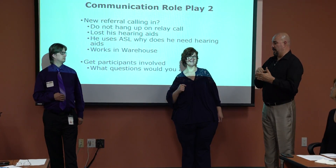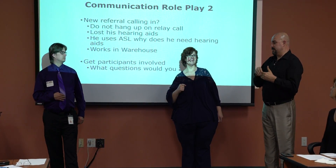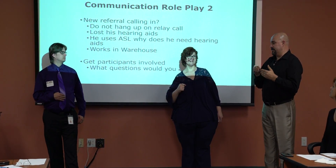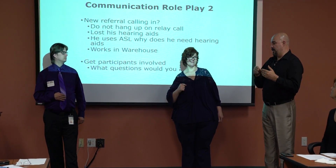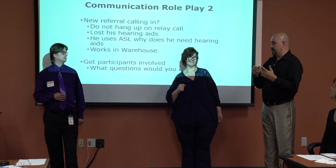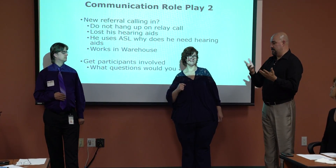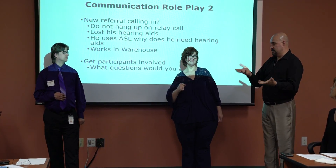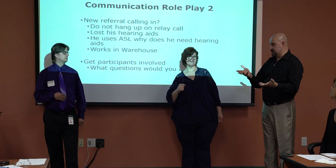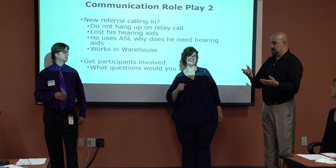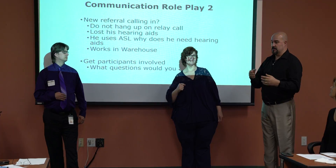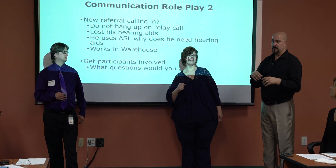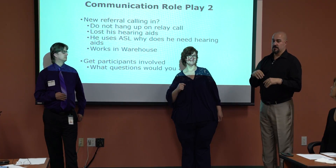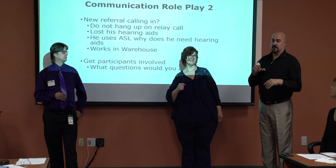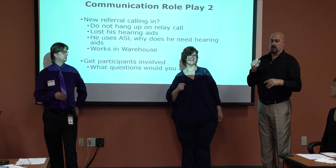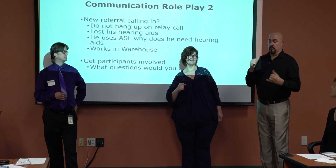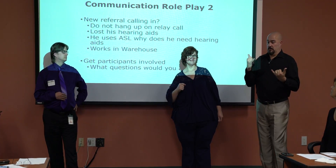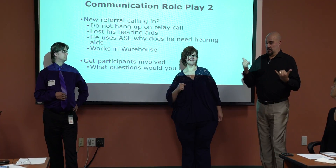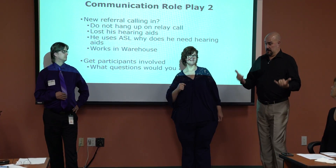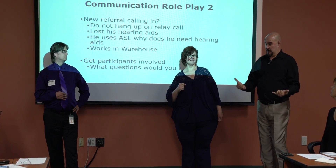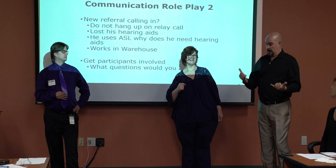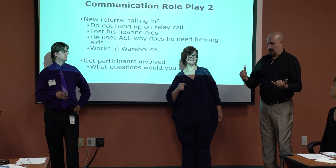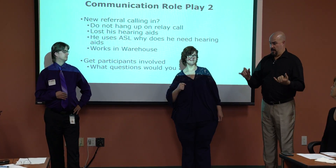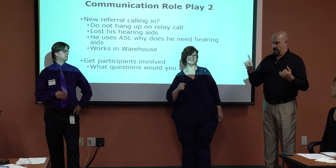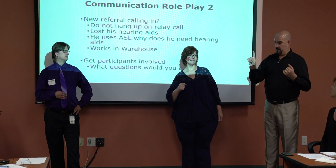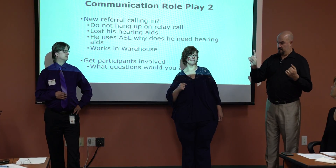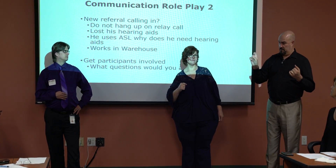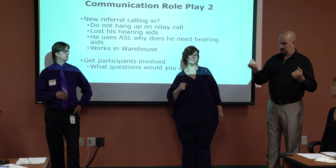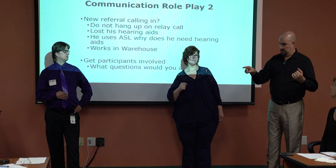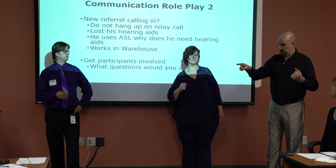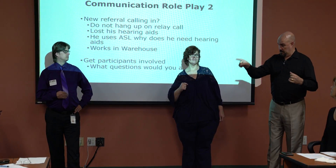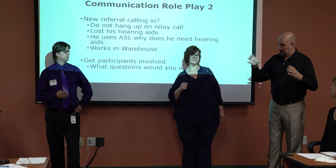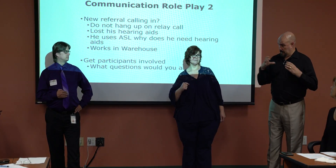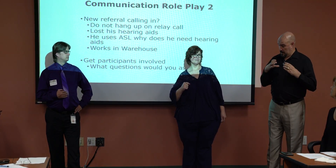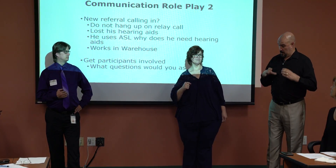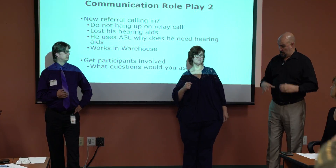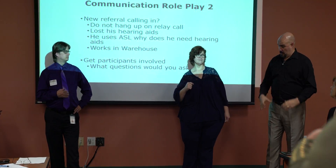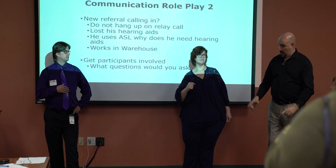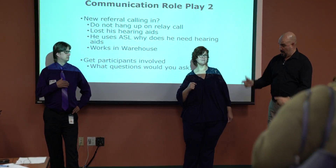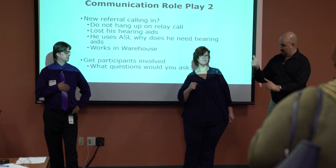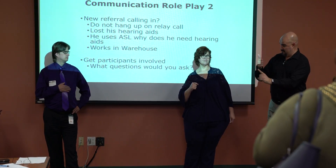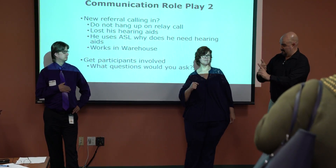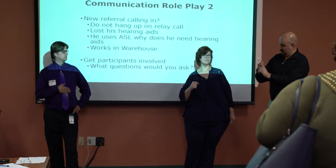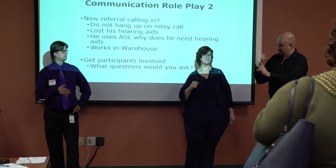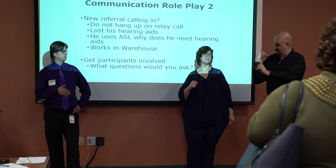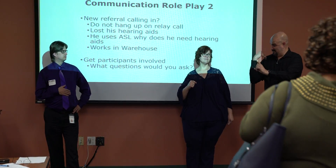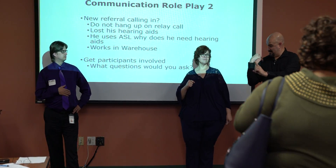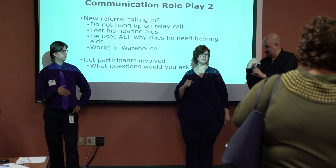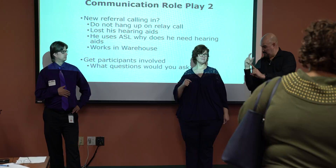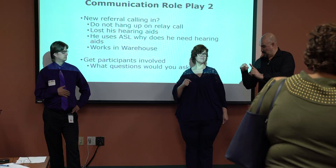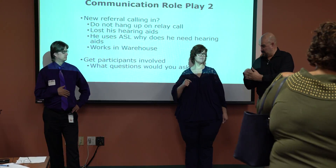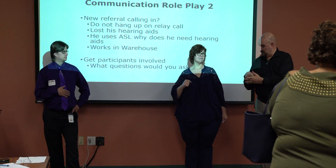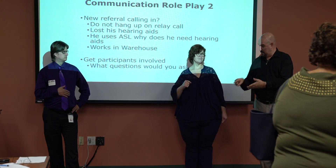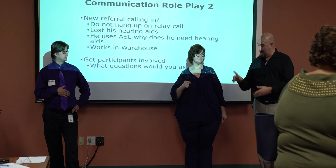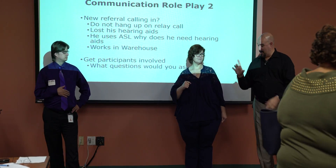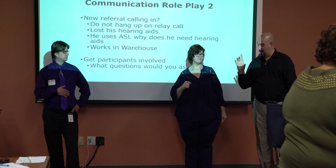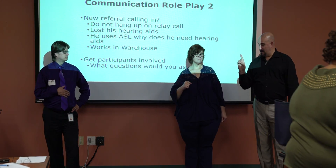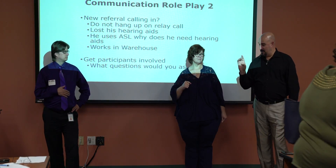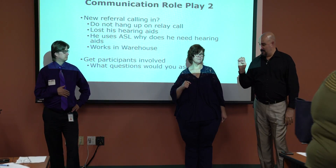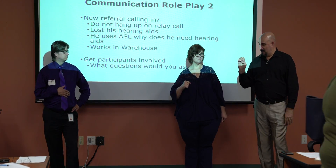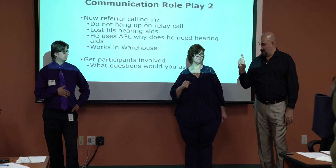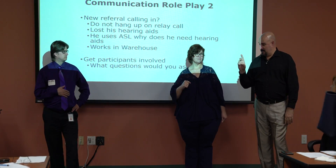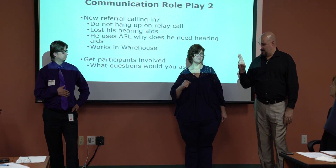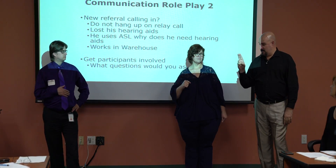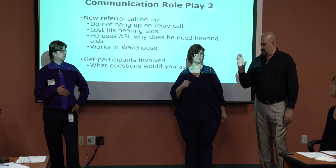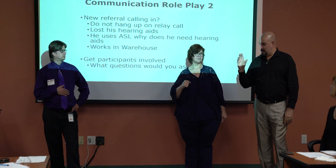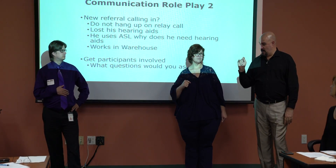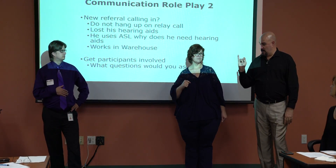question is the client responsible for that deductible, or are